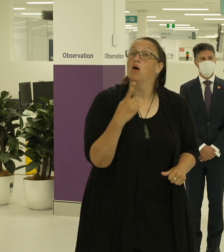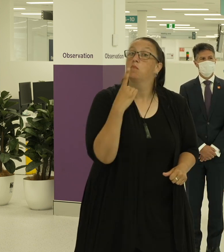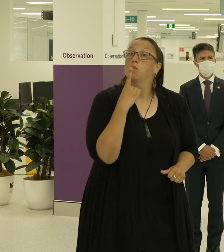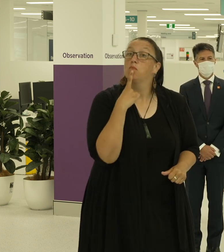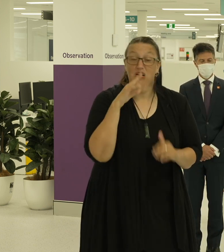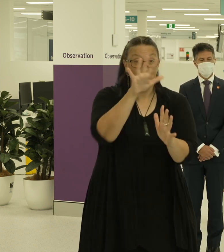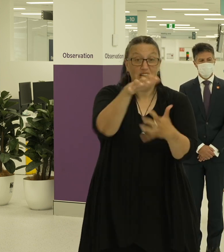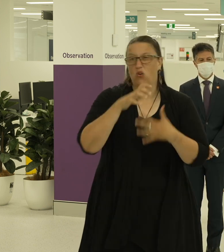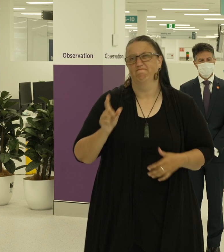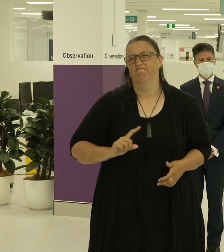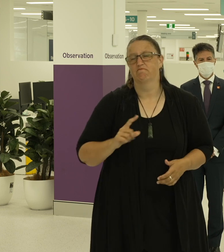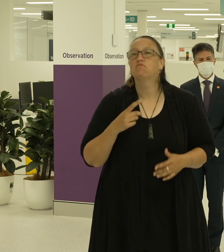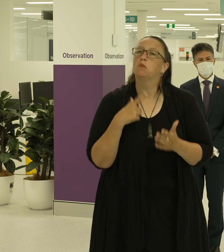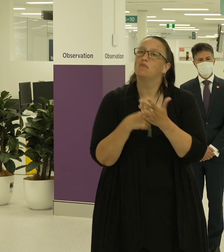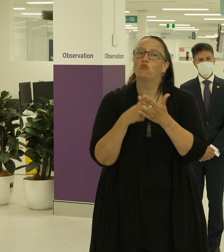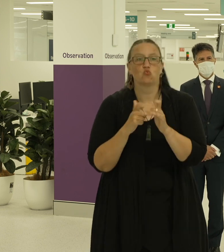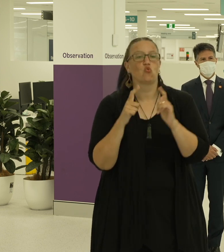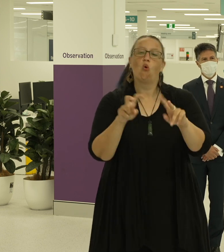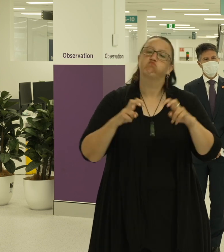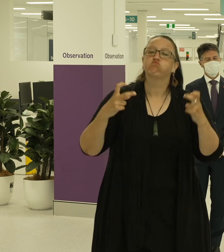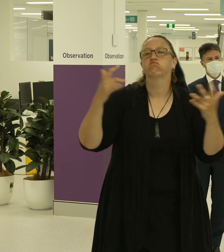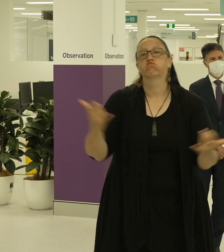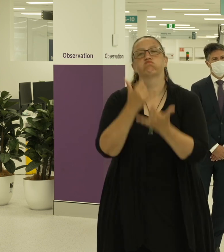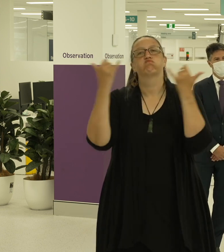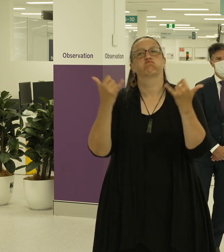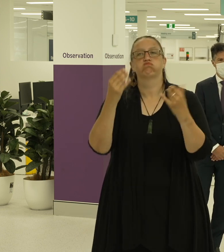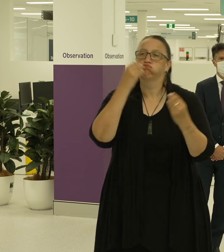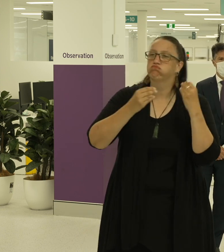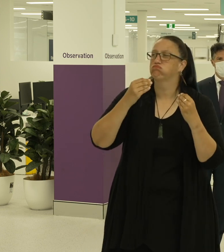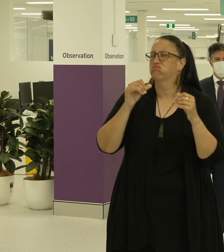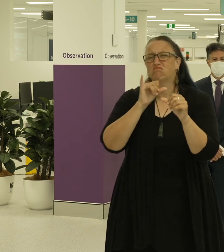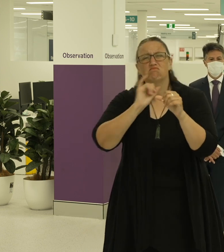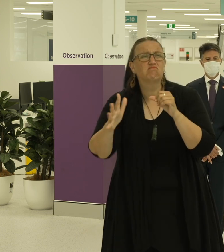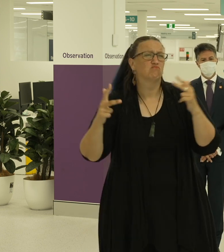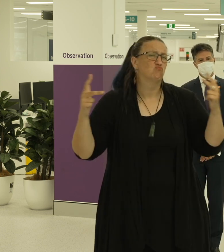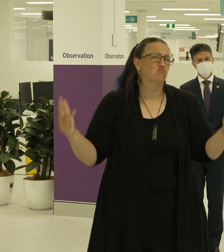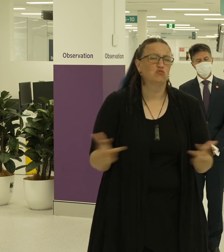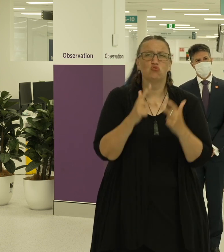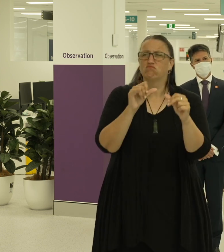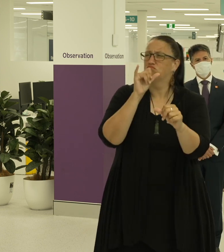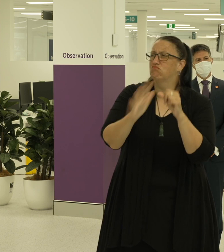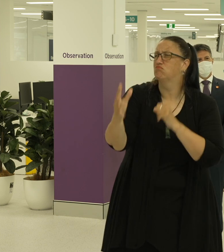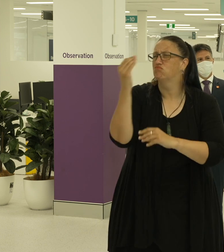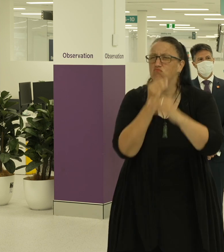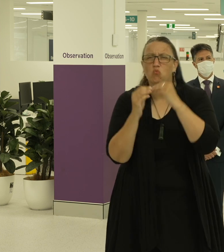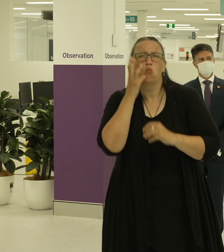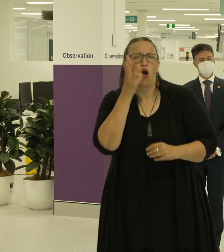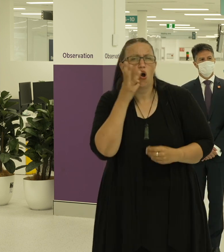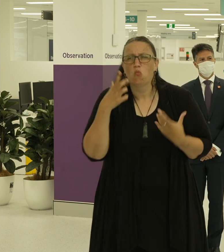people go out and about and spend and enjoy the best restaurants, the best food and wine in our great state. What about the